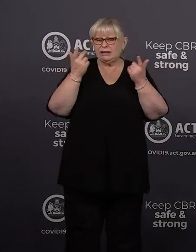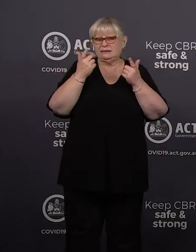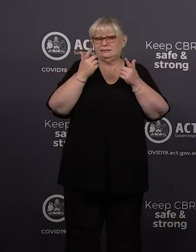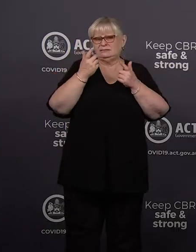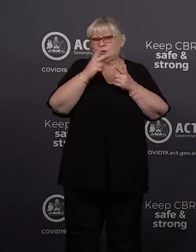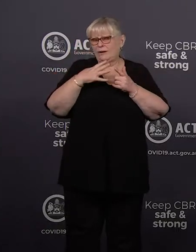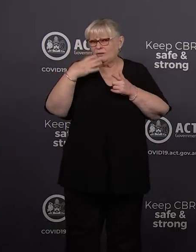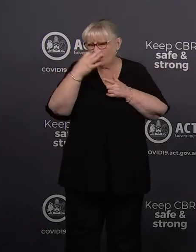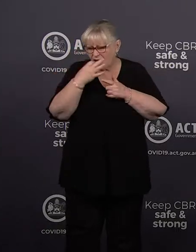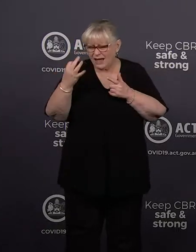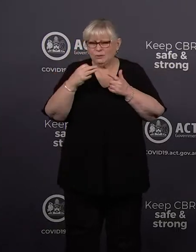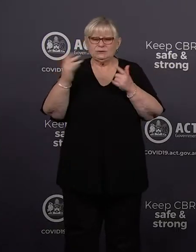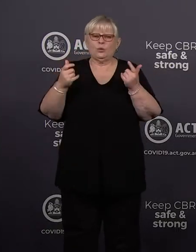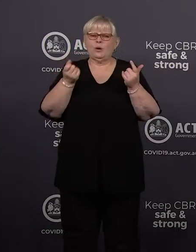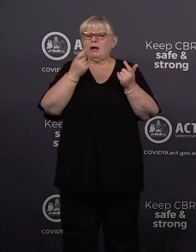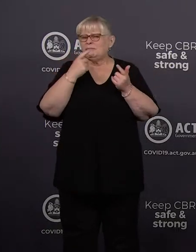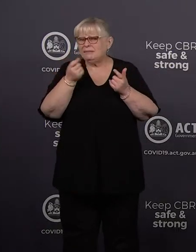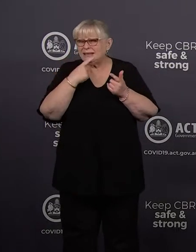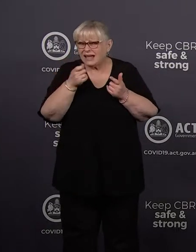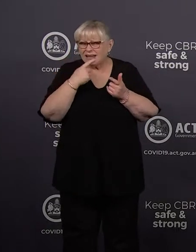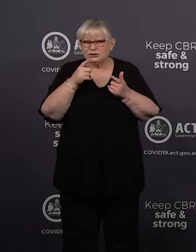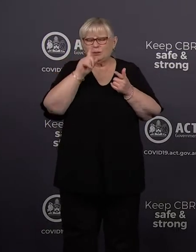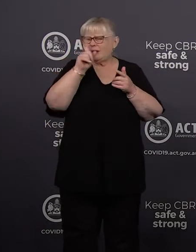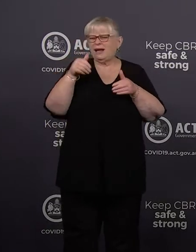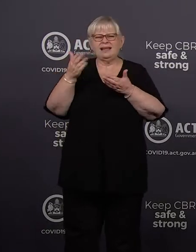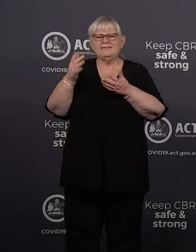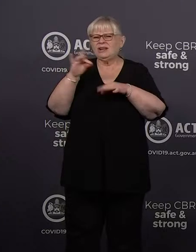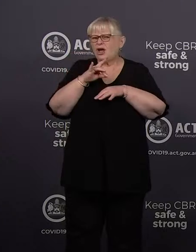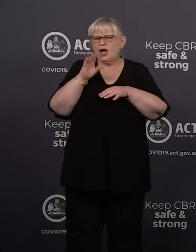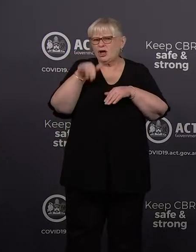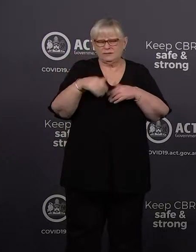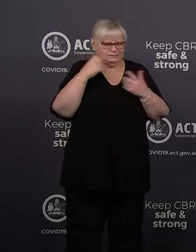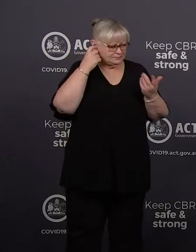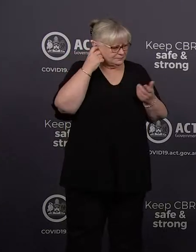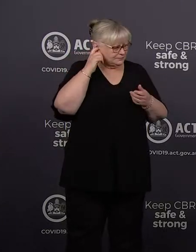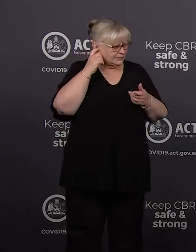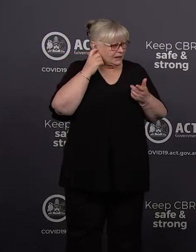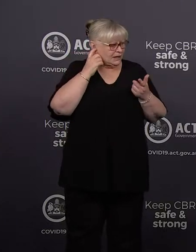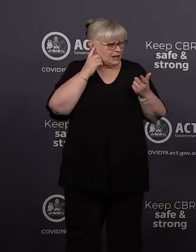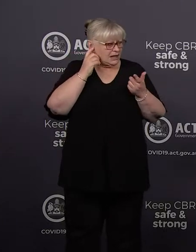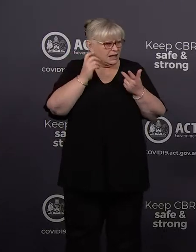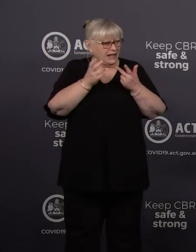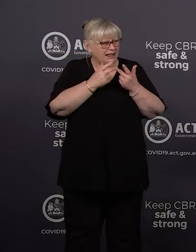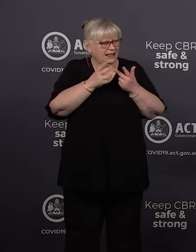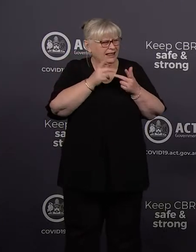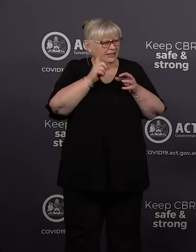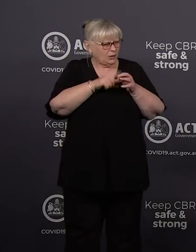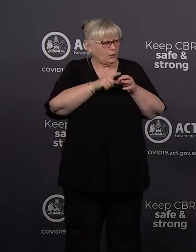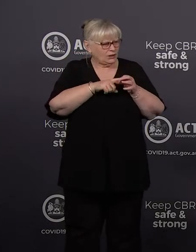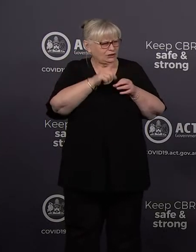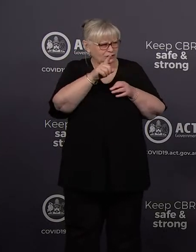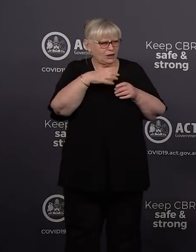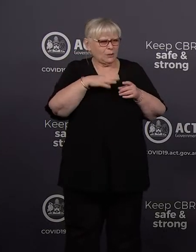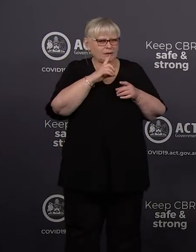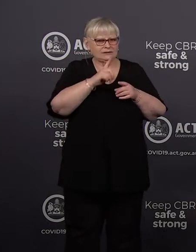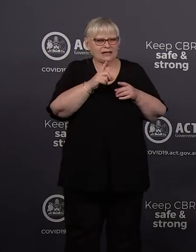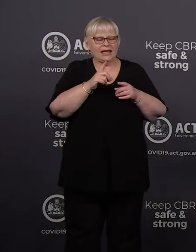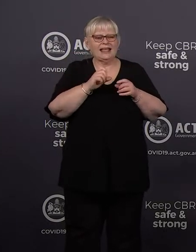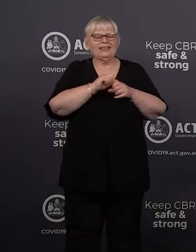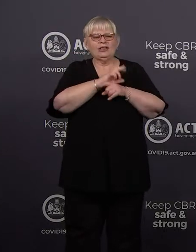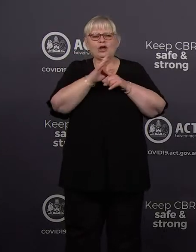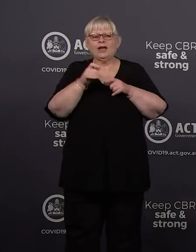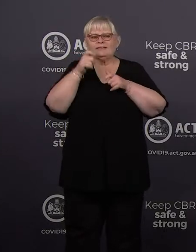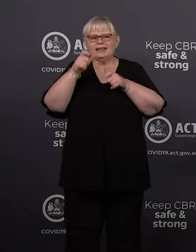range of different treatment interventions. With respect to your previous question, though, I would like to give a shout out to the COVID Care at